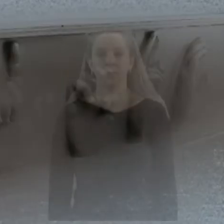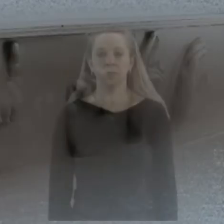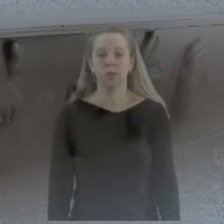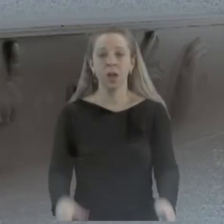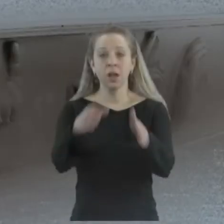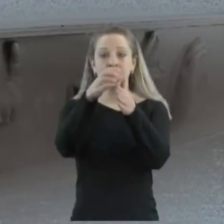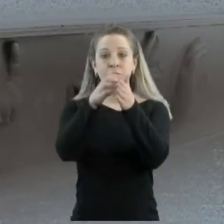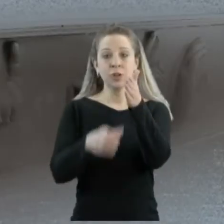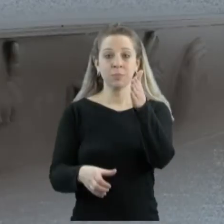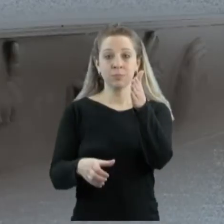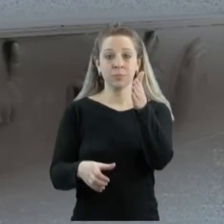Chapter 4.